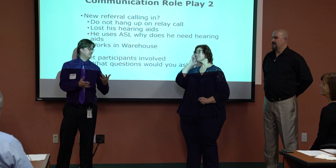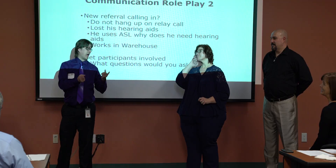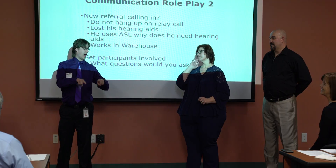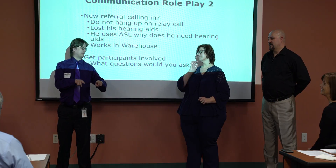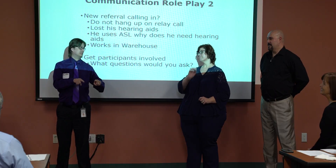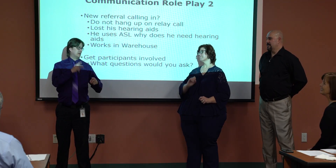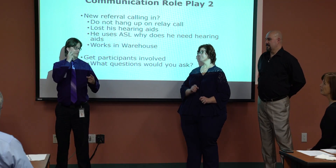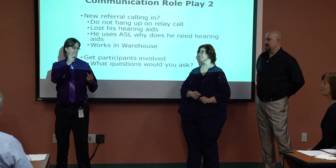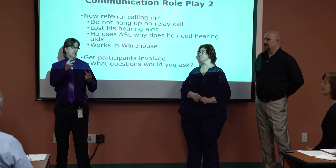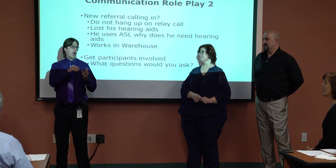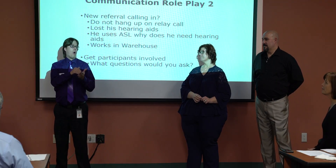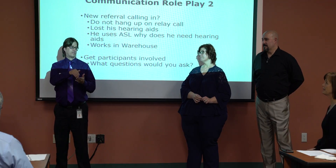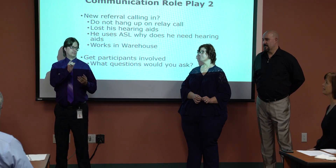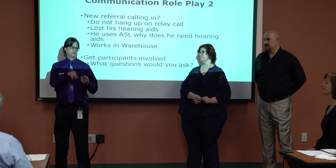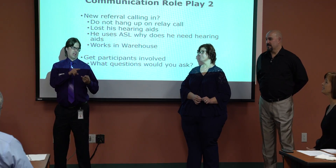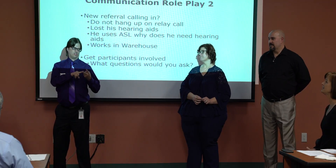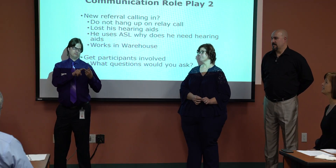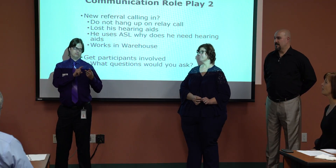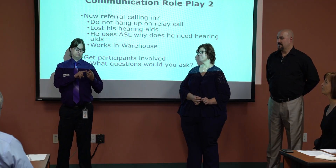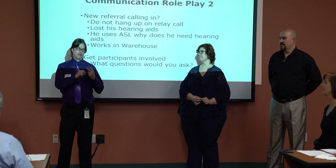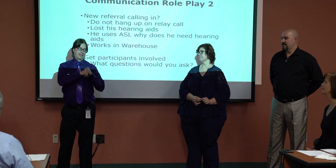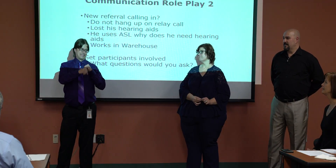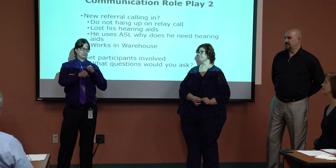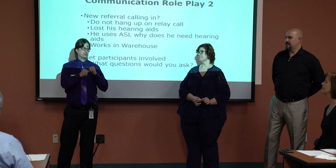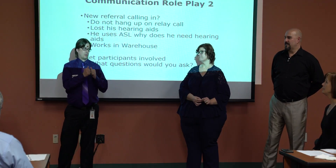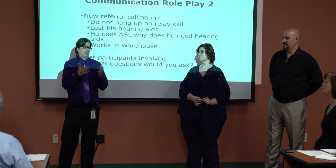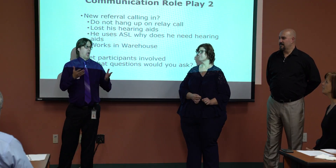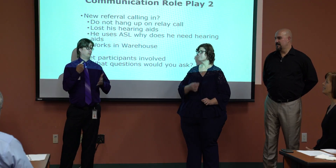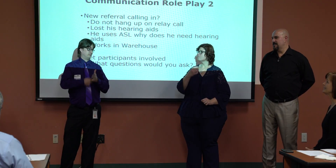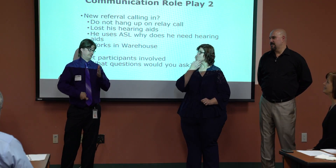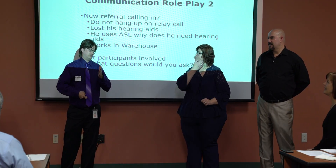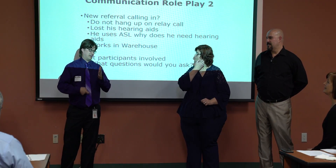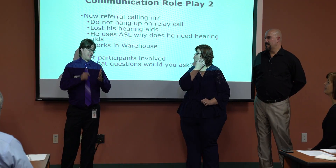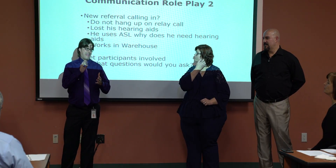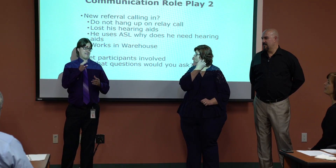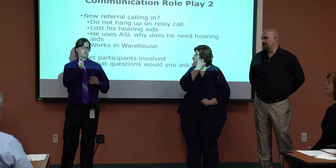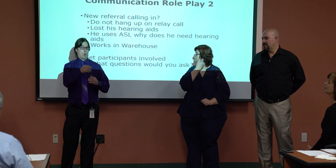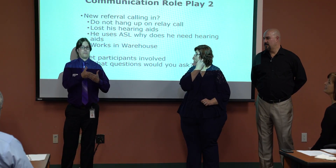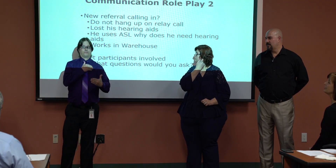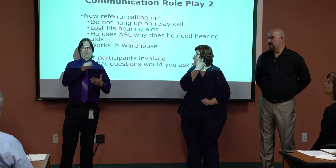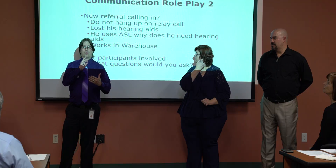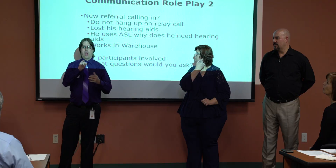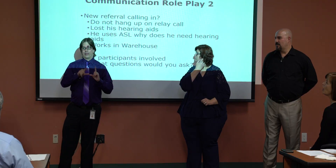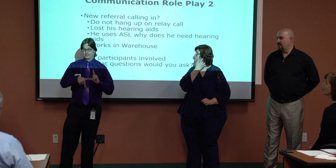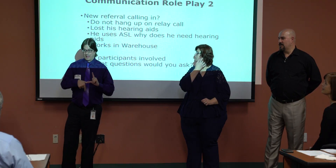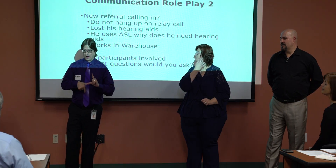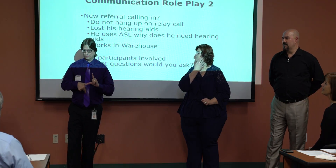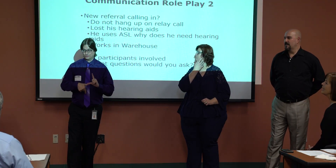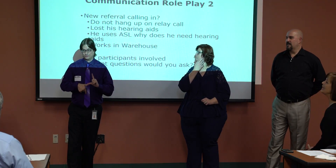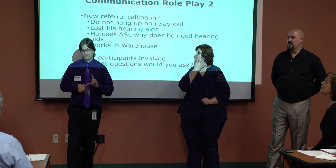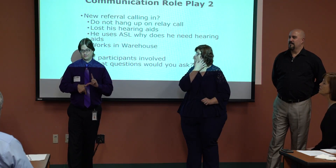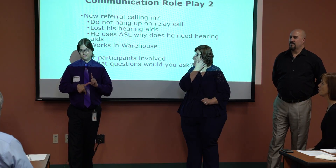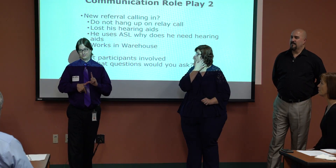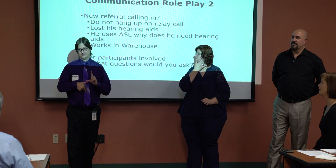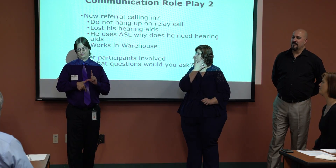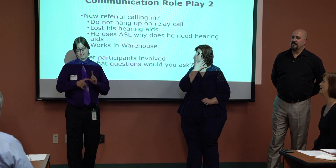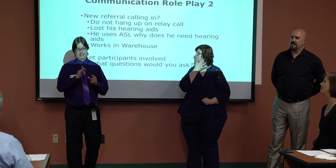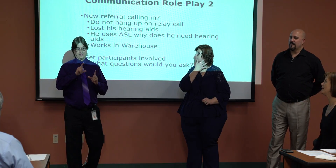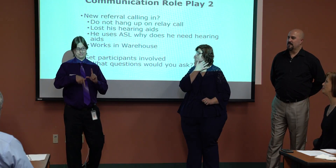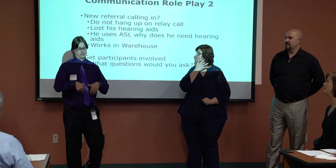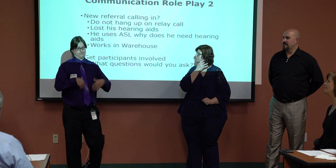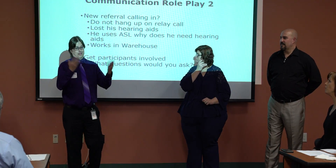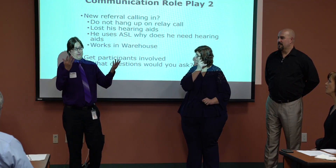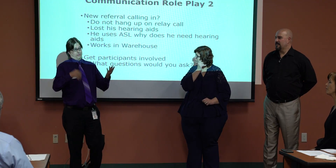extended. So this happens, I've seen this often. You can extend it without an additional cost if you go